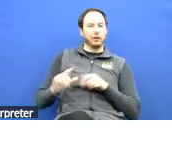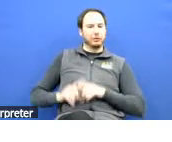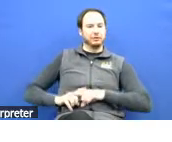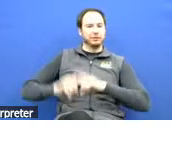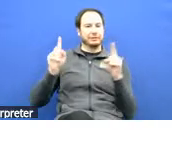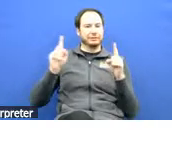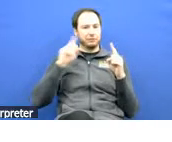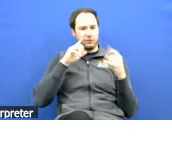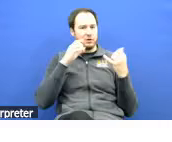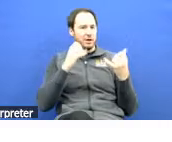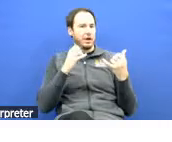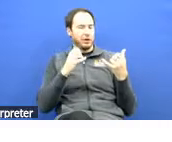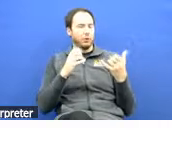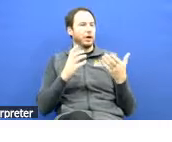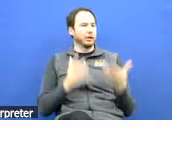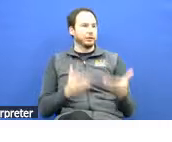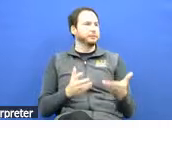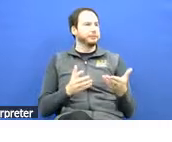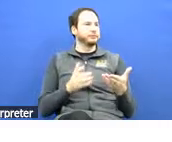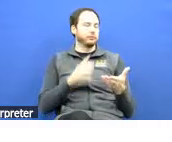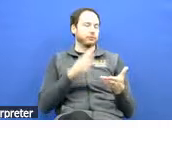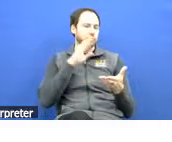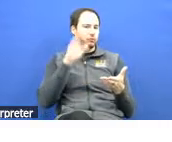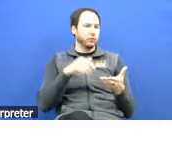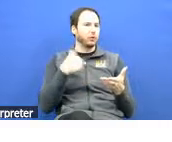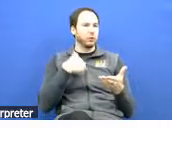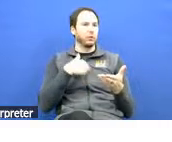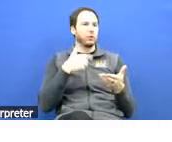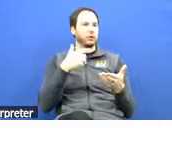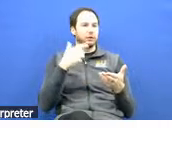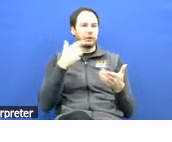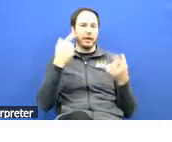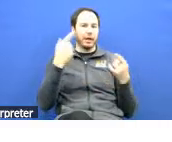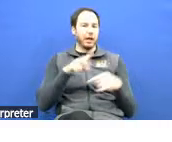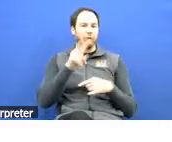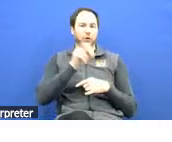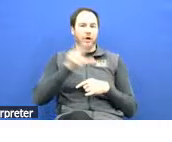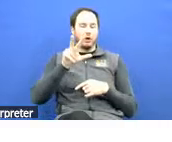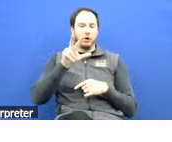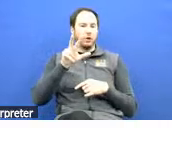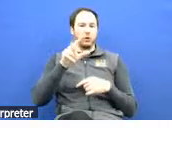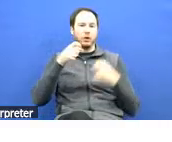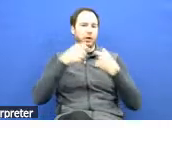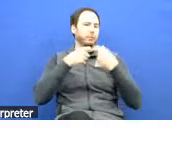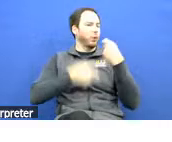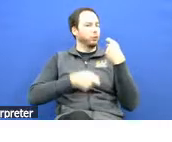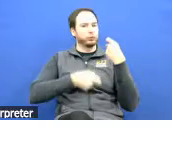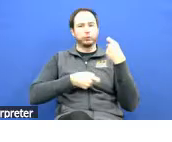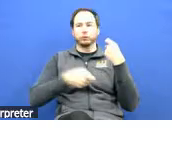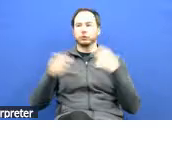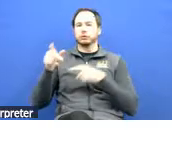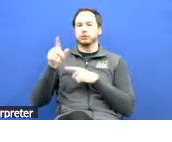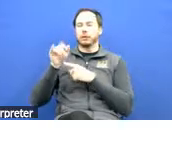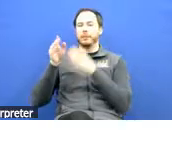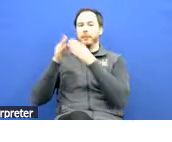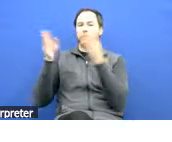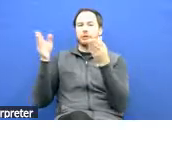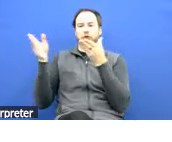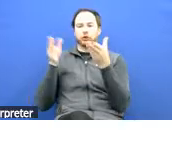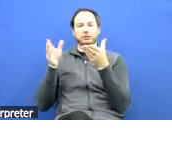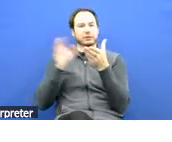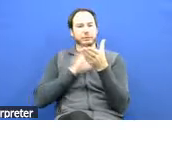right-of-way width. And as you know, we had the Great Black Hat in 2003, and the Public Service Commission started to take a pretty hard